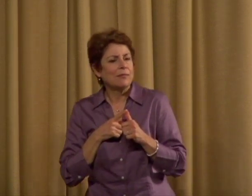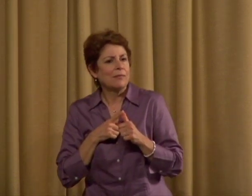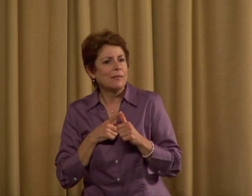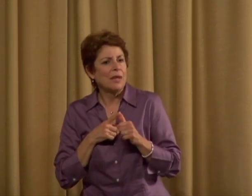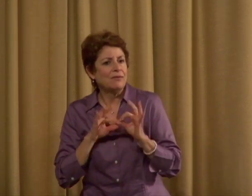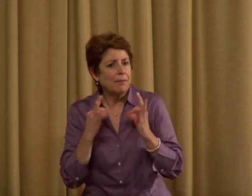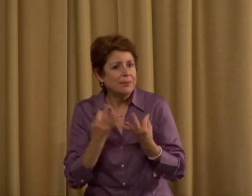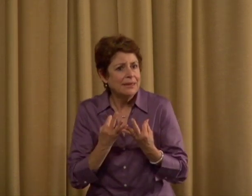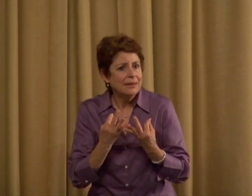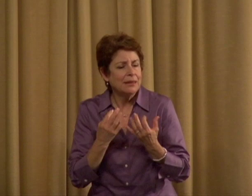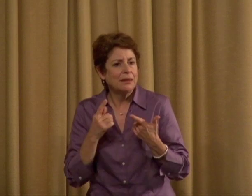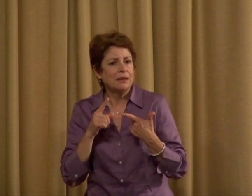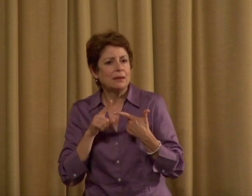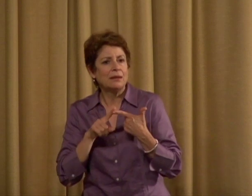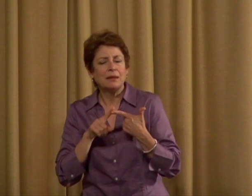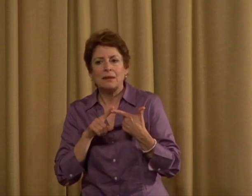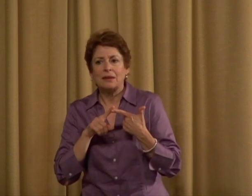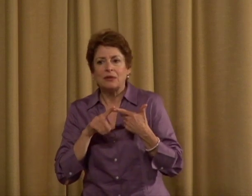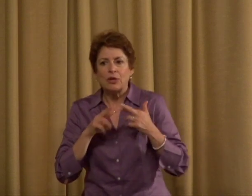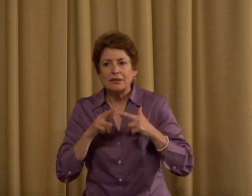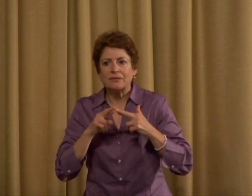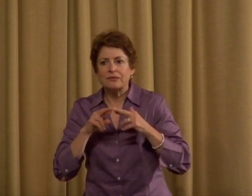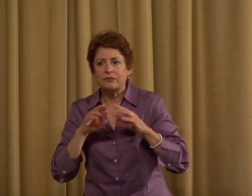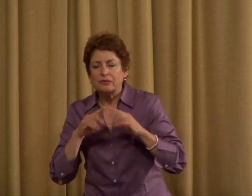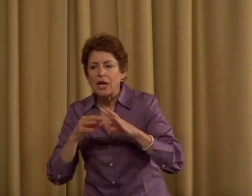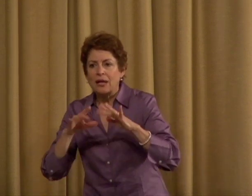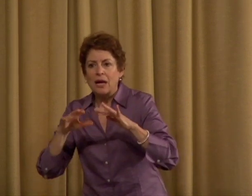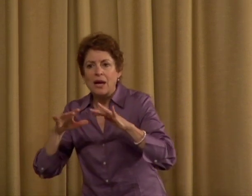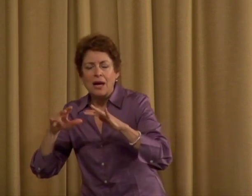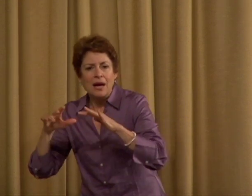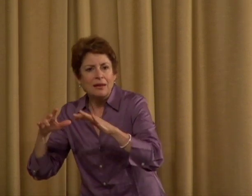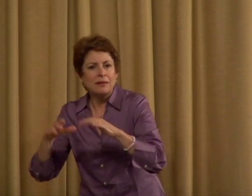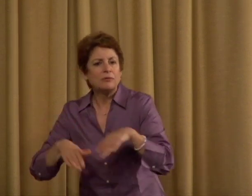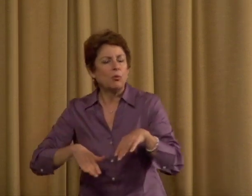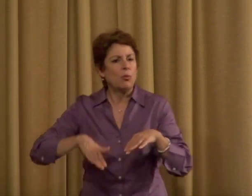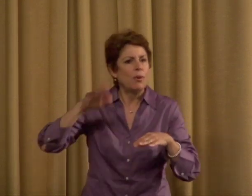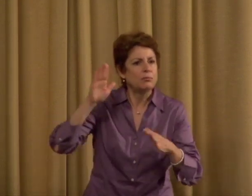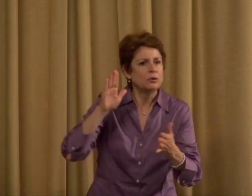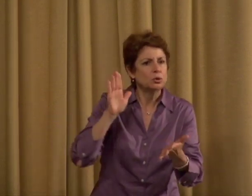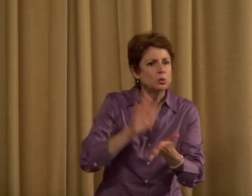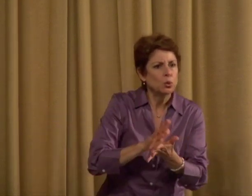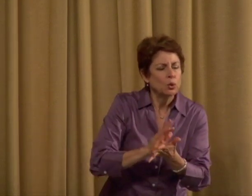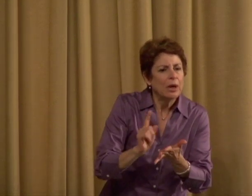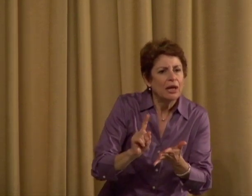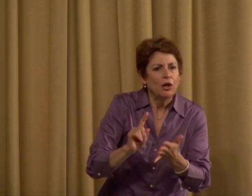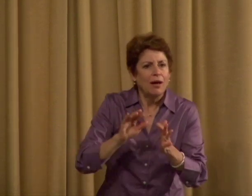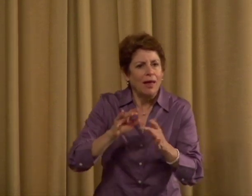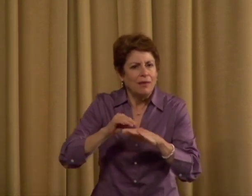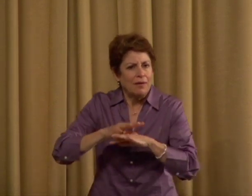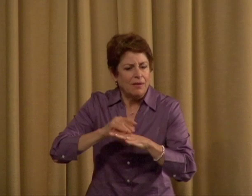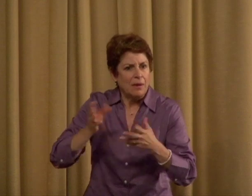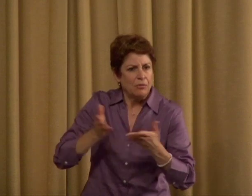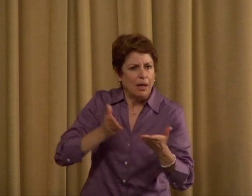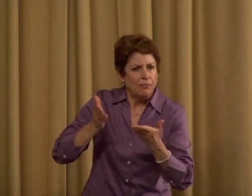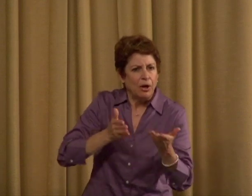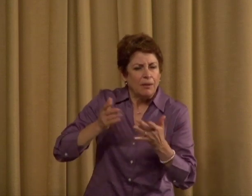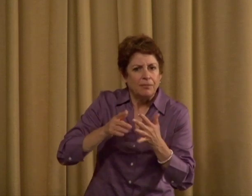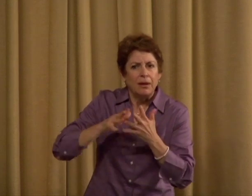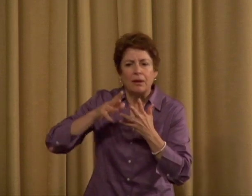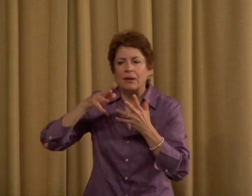for a deaf person, family, their relatives, growing up at the school for the deaf, and bringing in